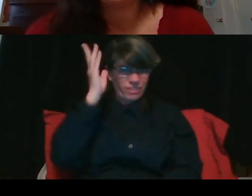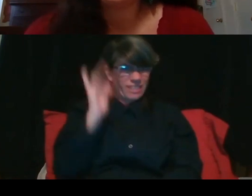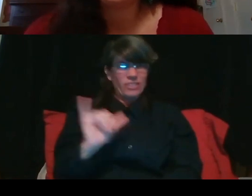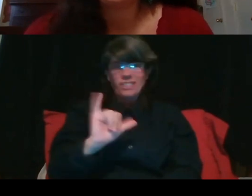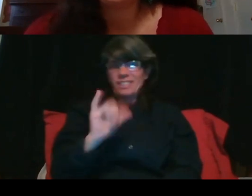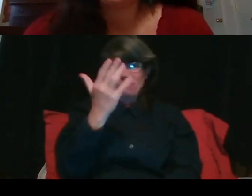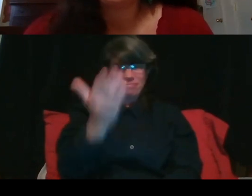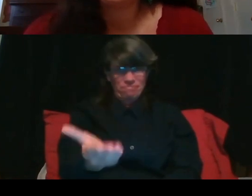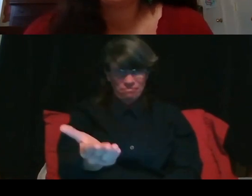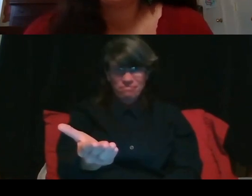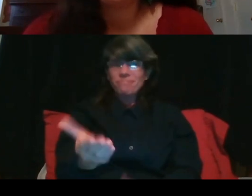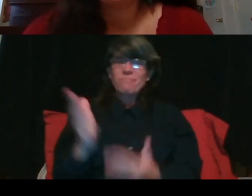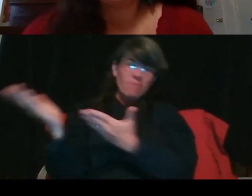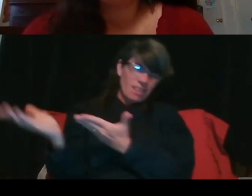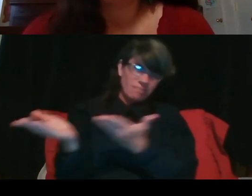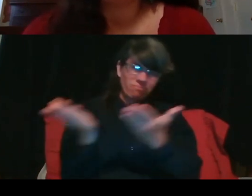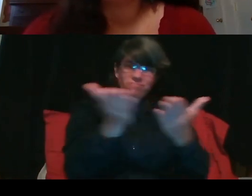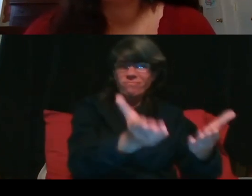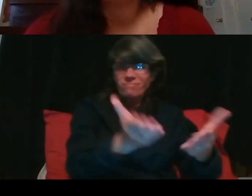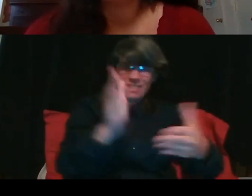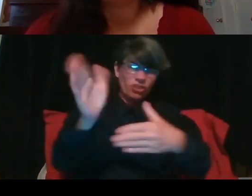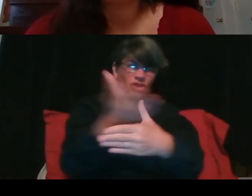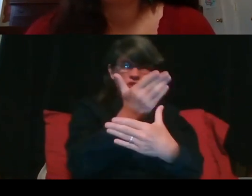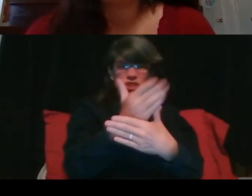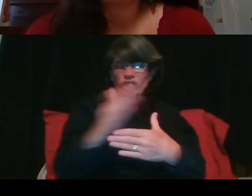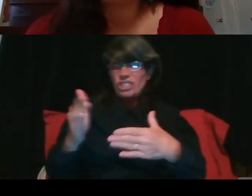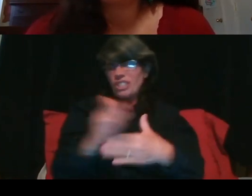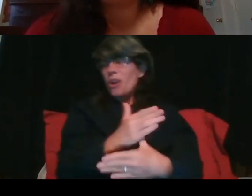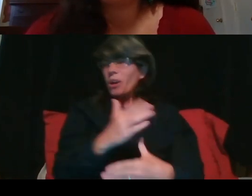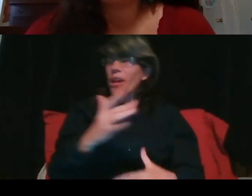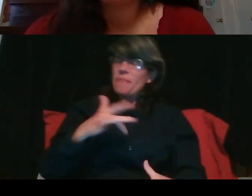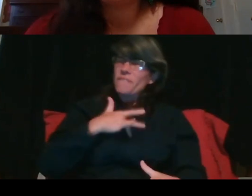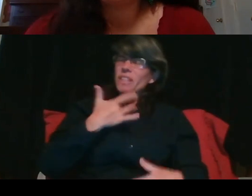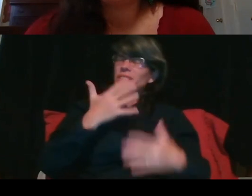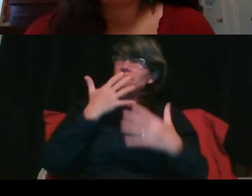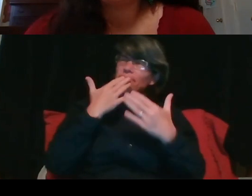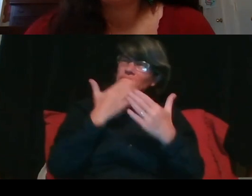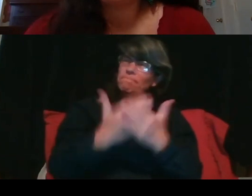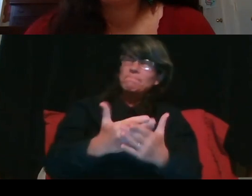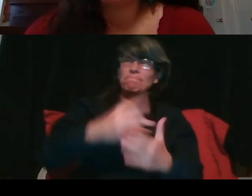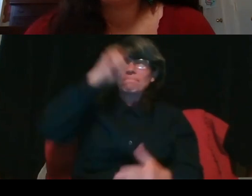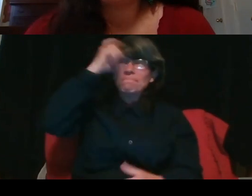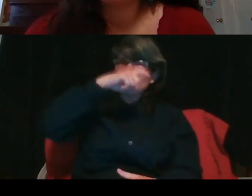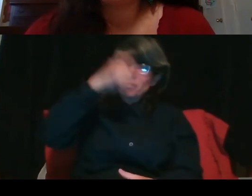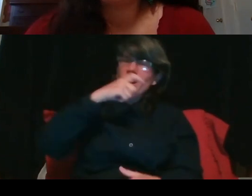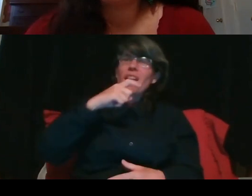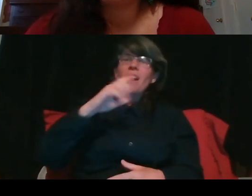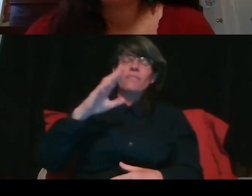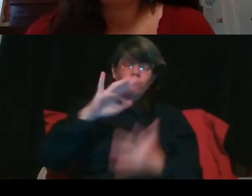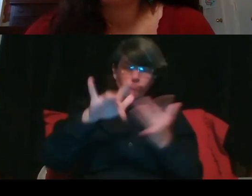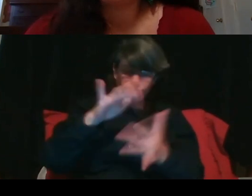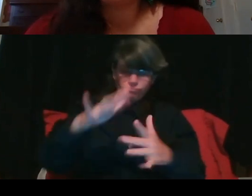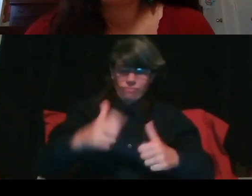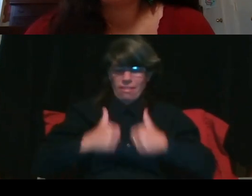to share with everyone the richness of your journey and your walks. So thank you,